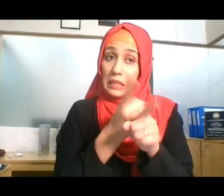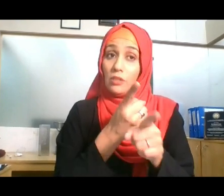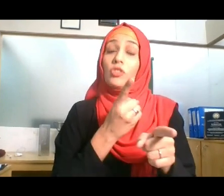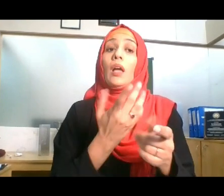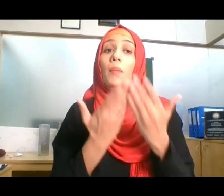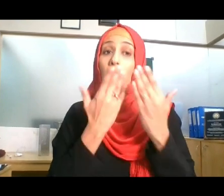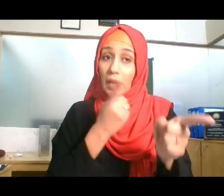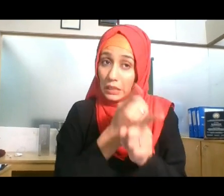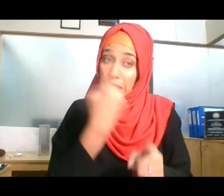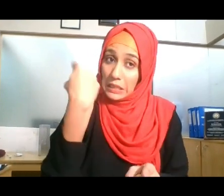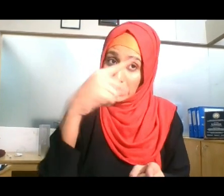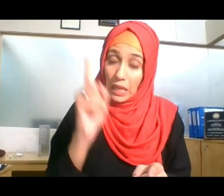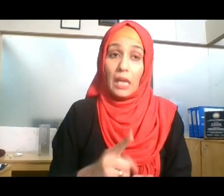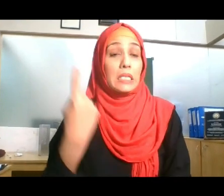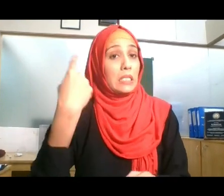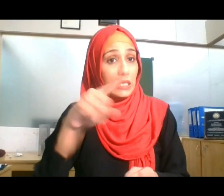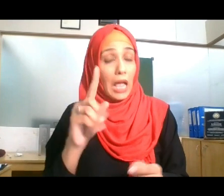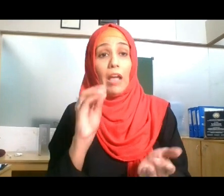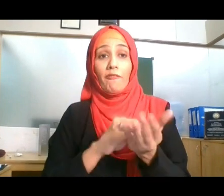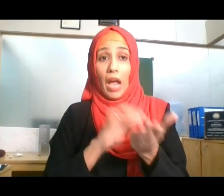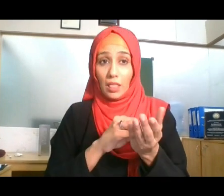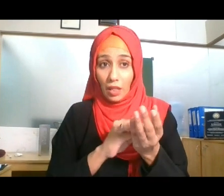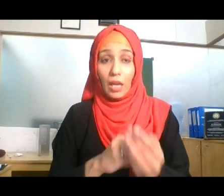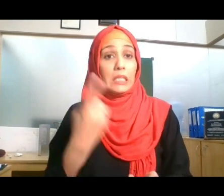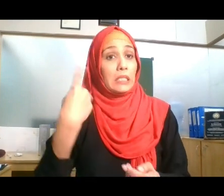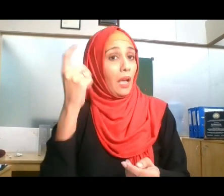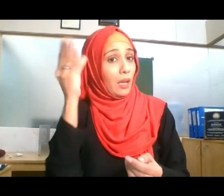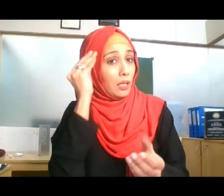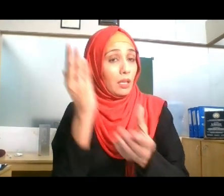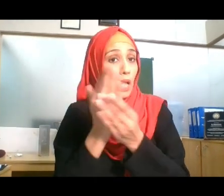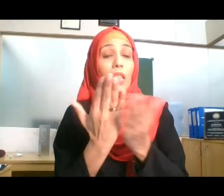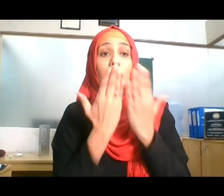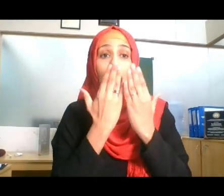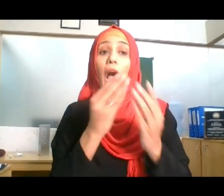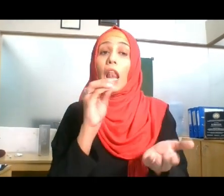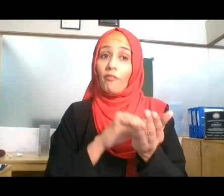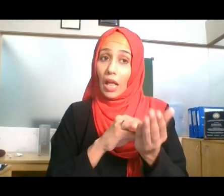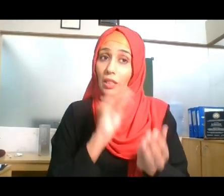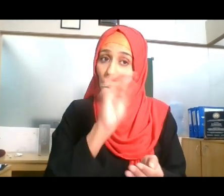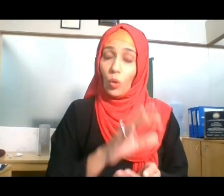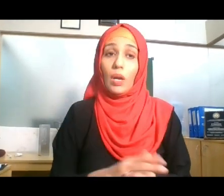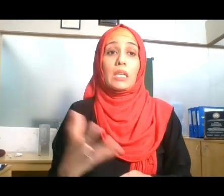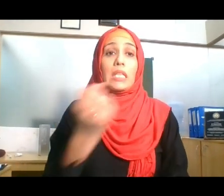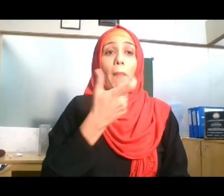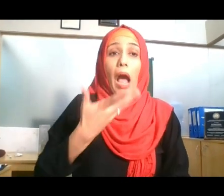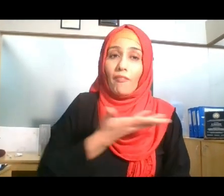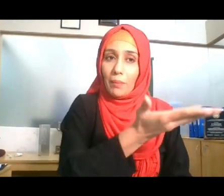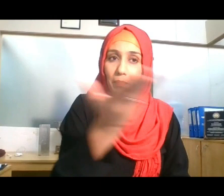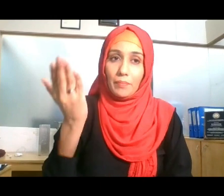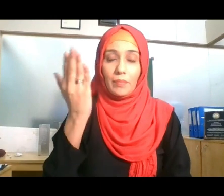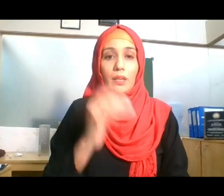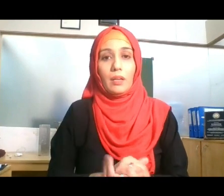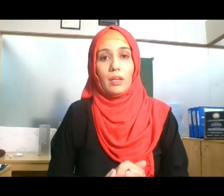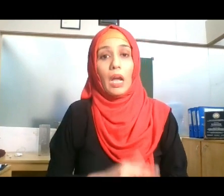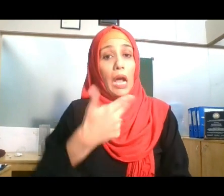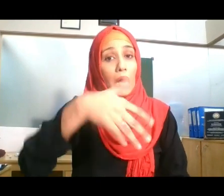to education facilities, and there is good data on education facilities of the public sector quite a bit,